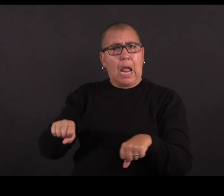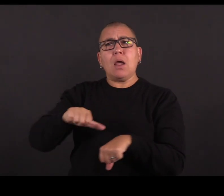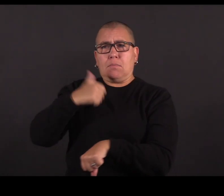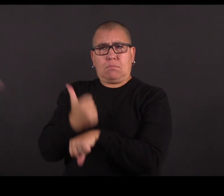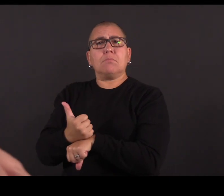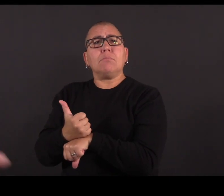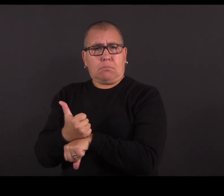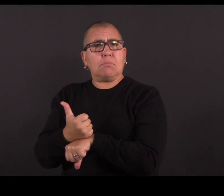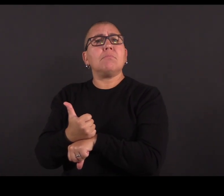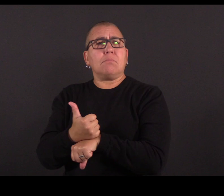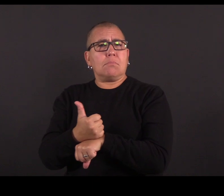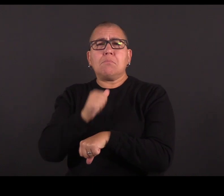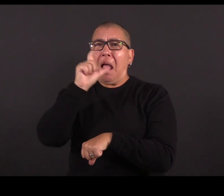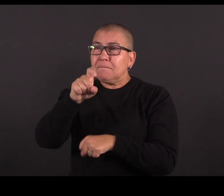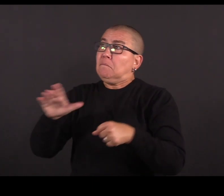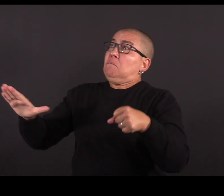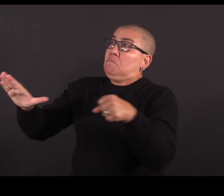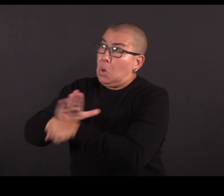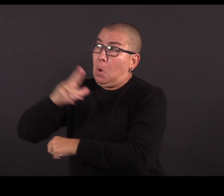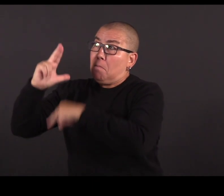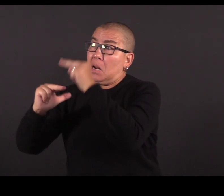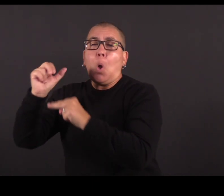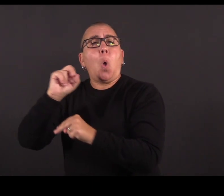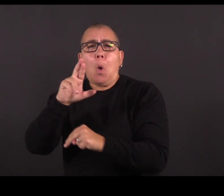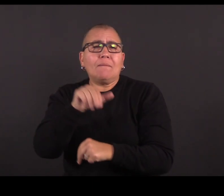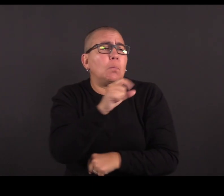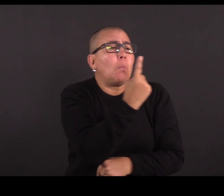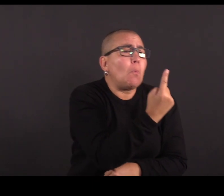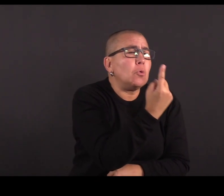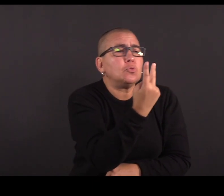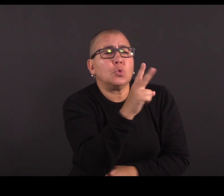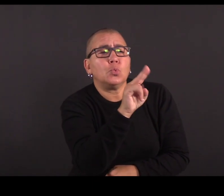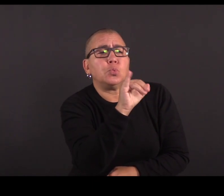different locations across the community.